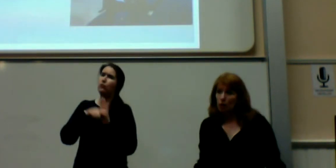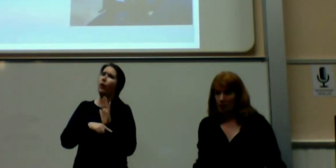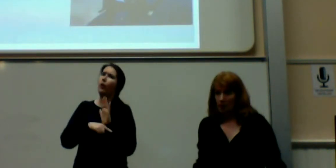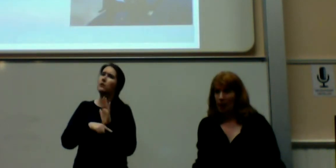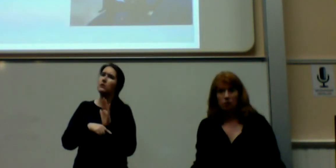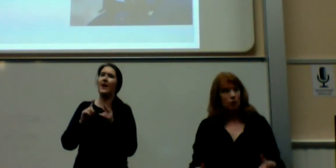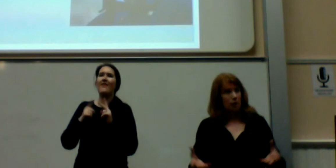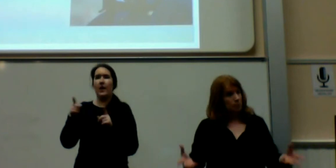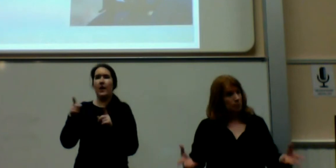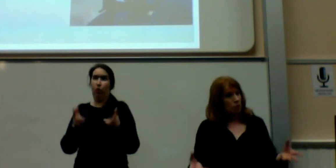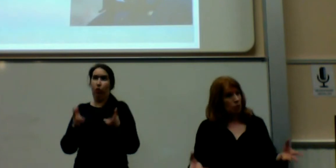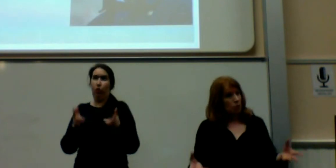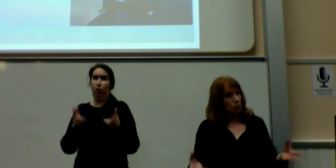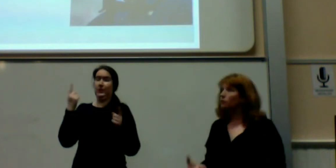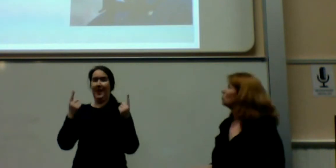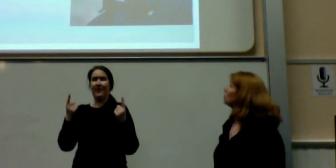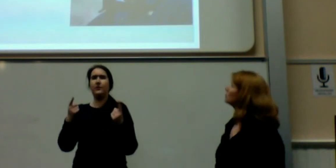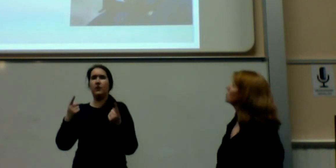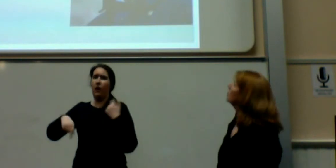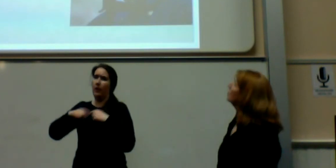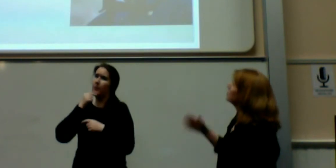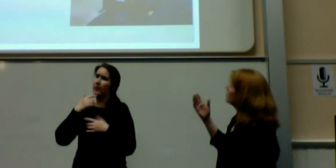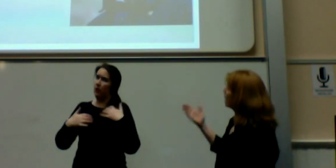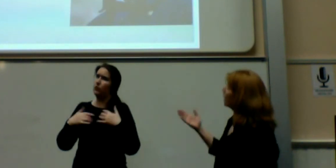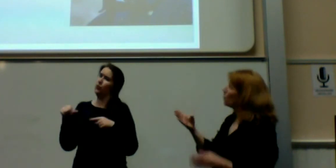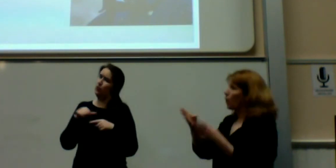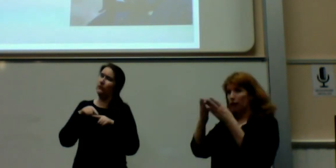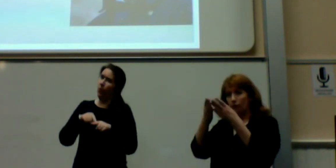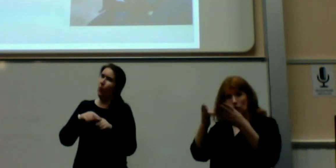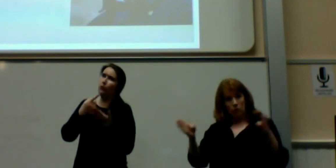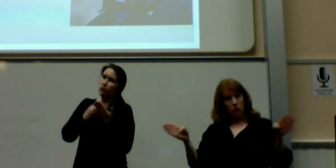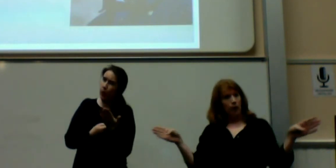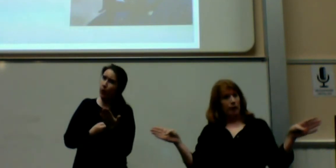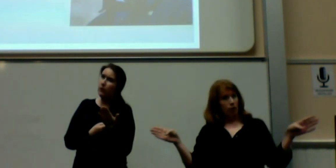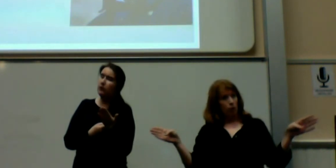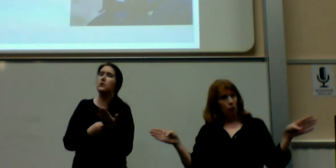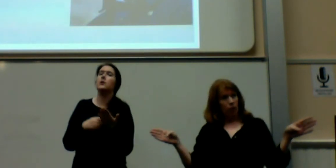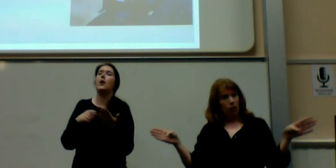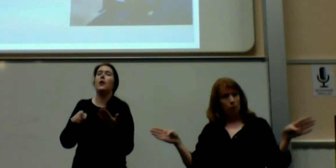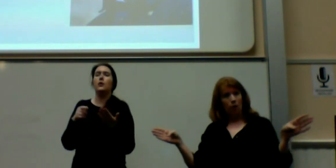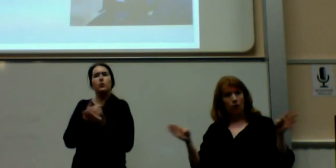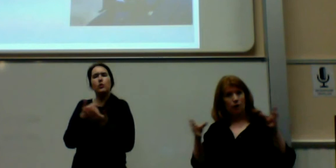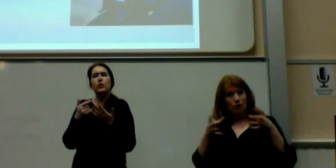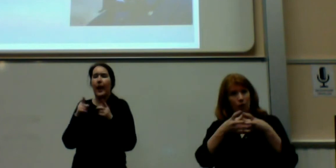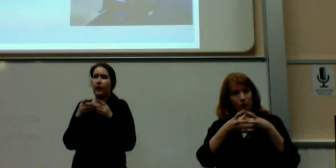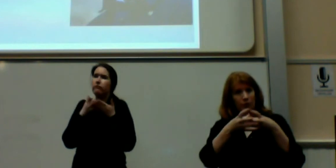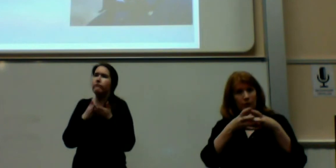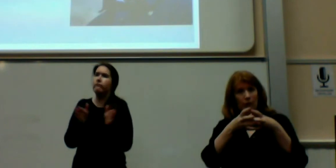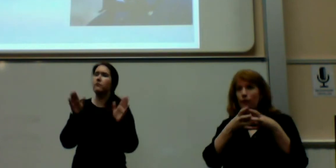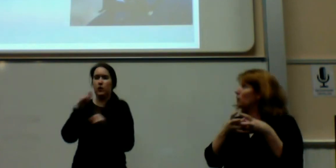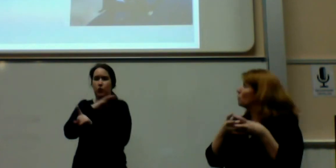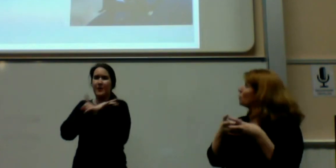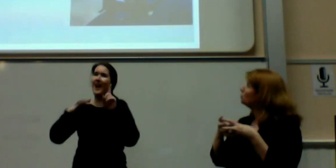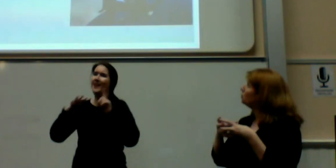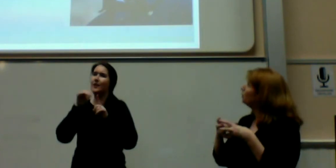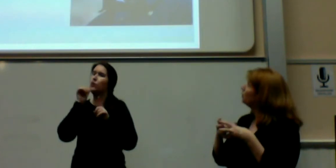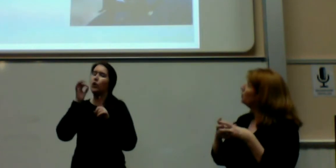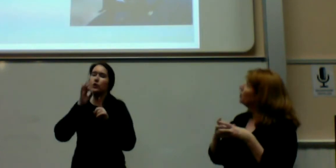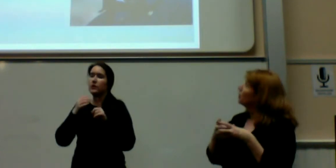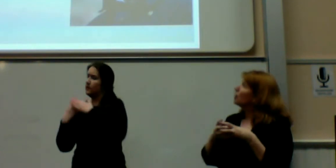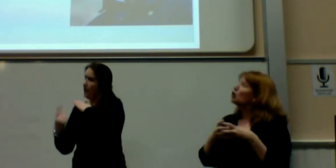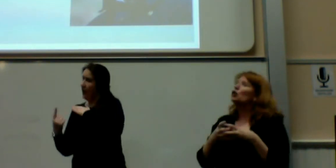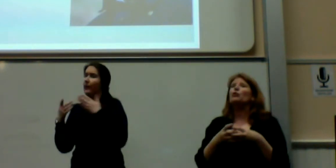hurt by that. So we need to make sure we have rules. Society-wide view, right, kind of broaden beyond the self and beyond the